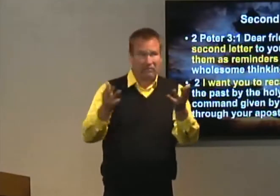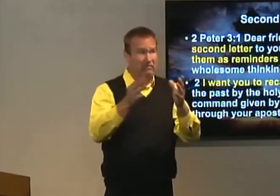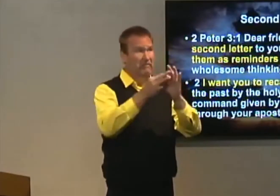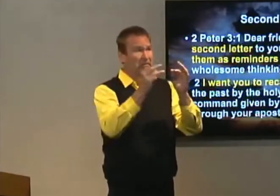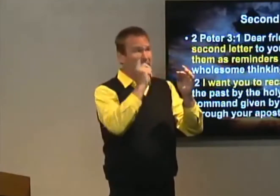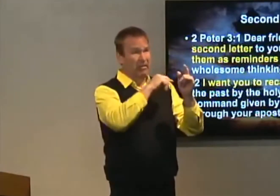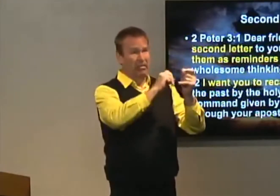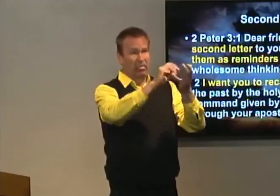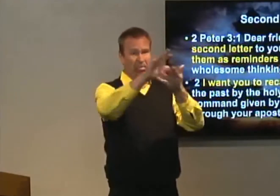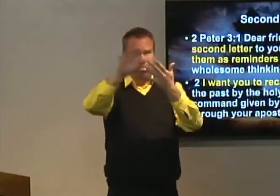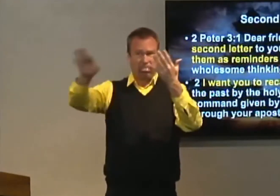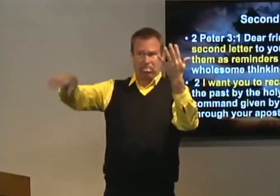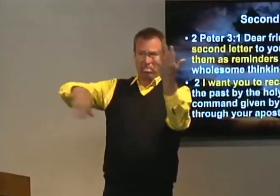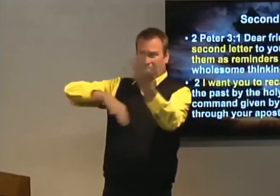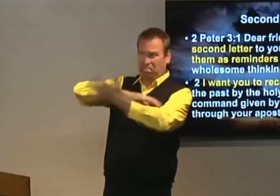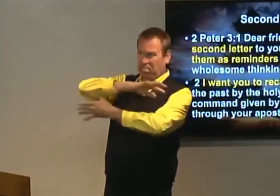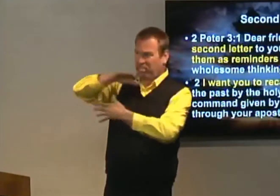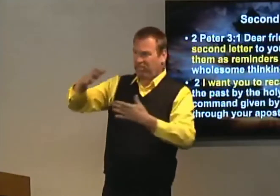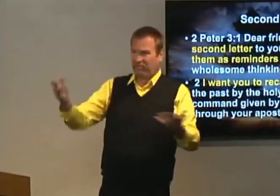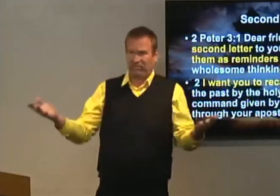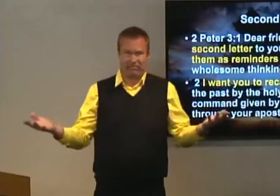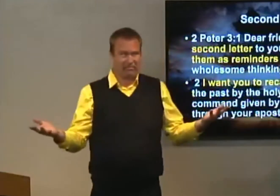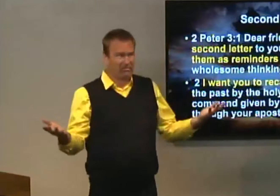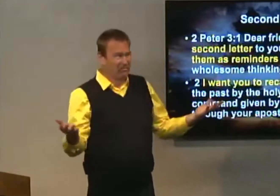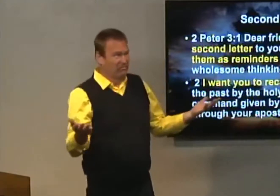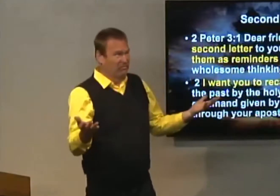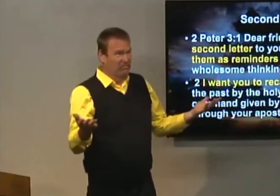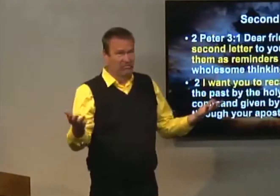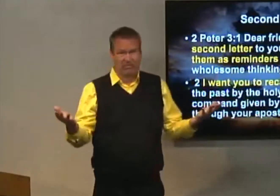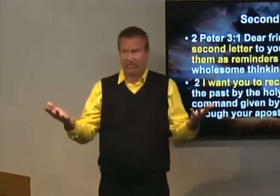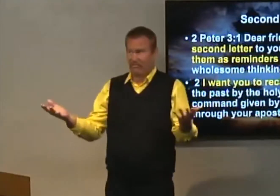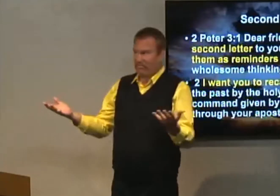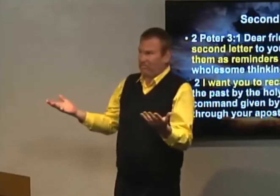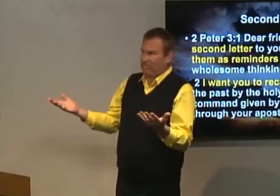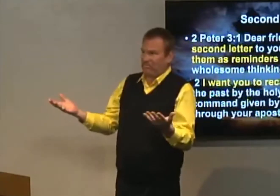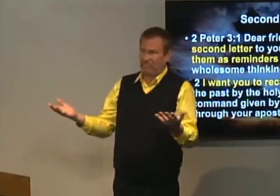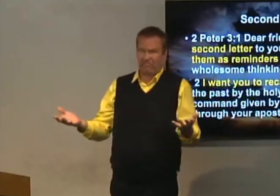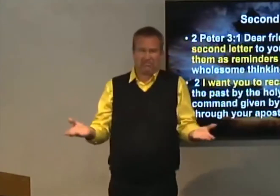that. You look at the world, you see all the things that are going on in the world, and